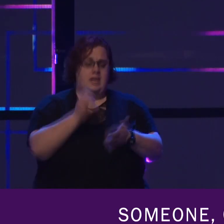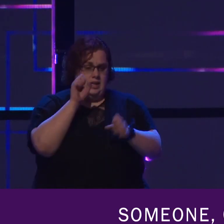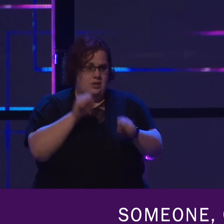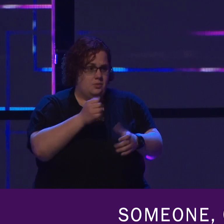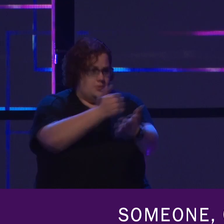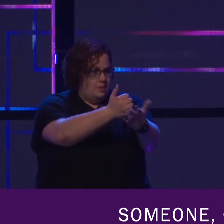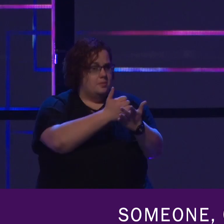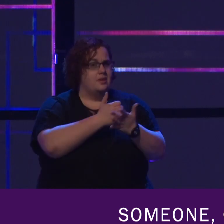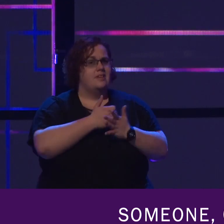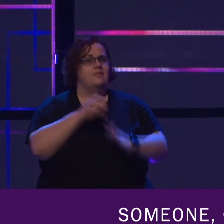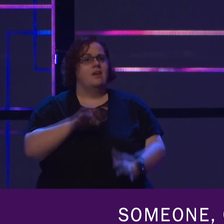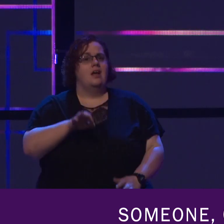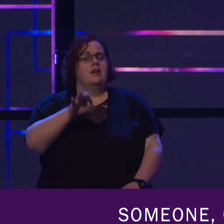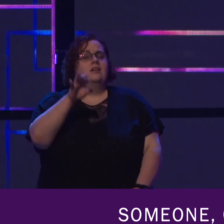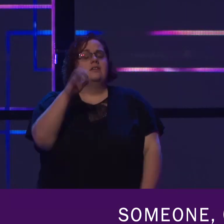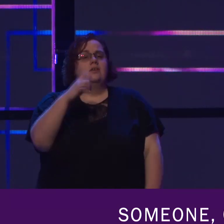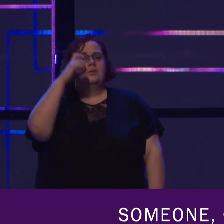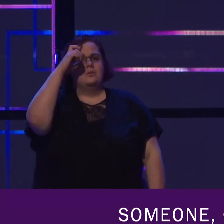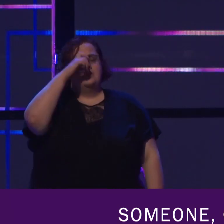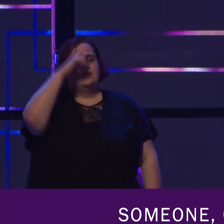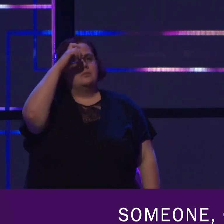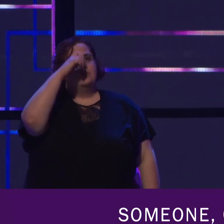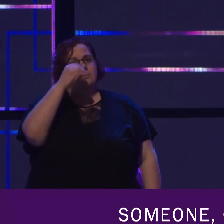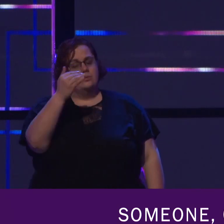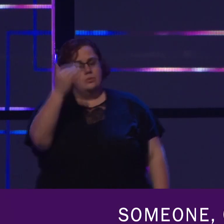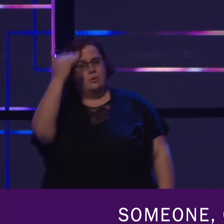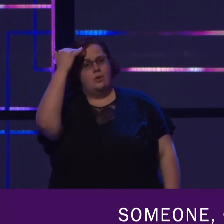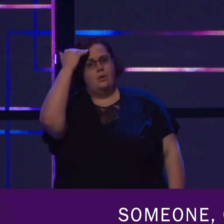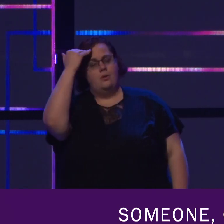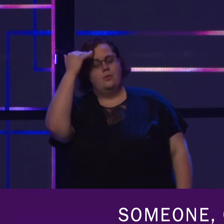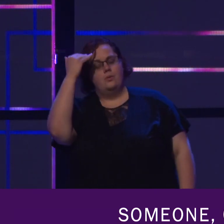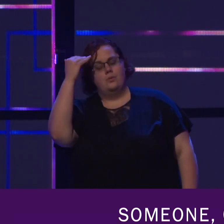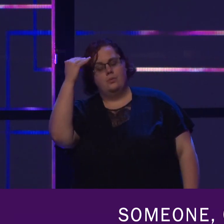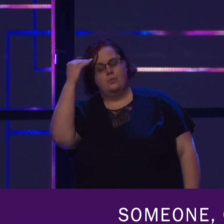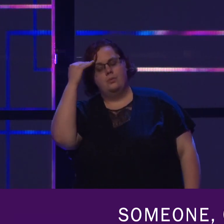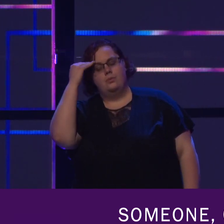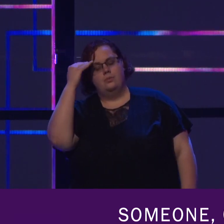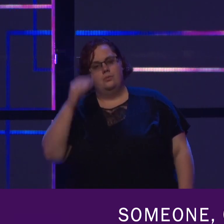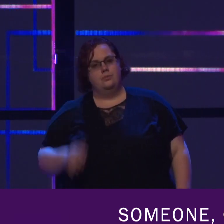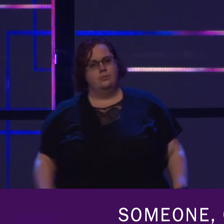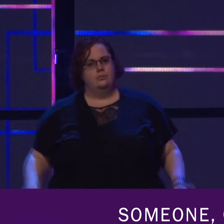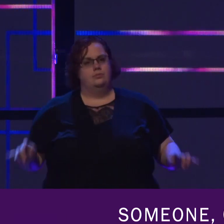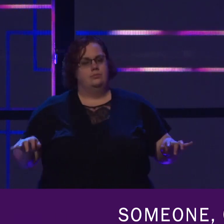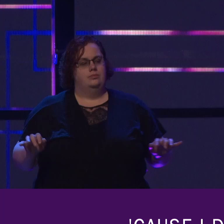Someone, can you help me find the wisdom to know?